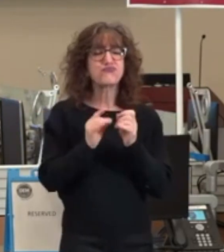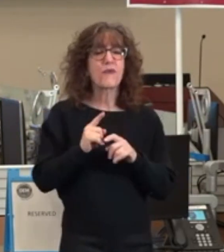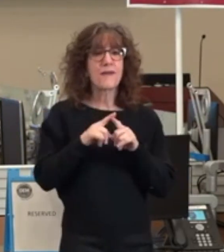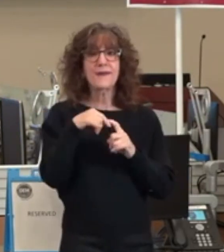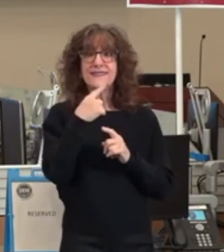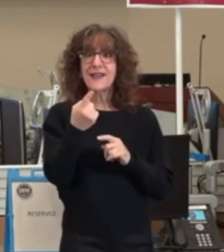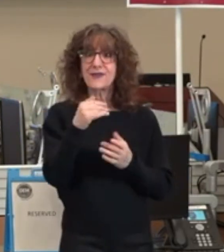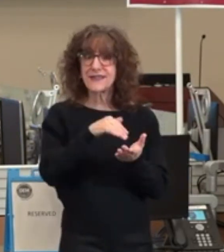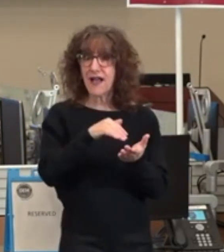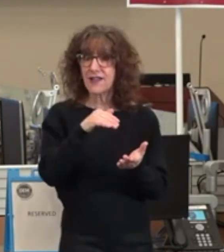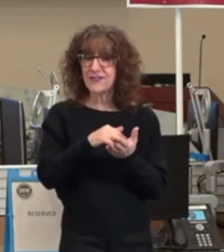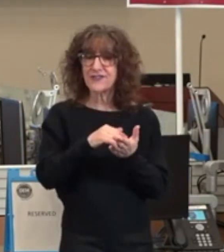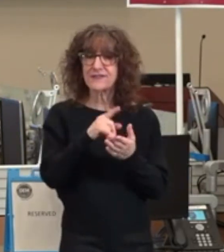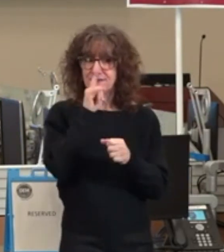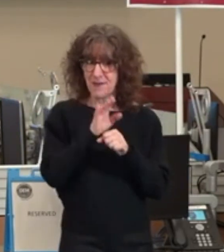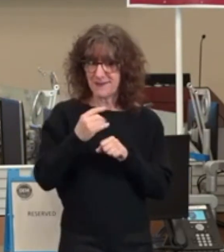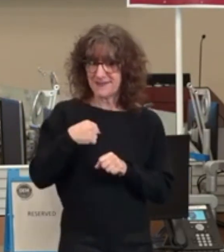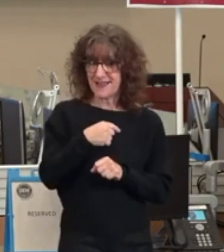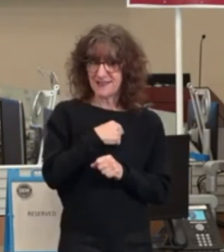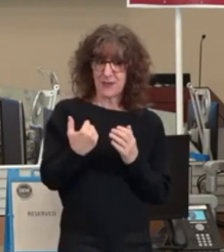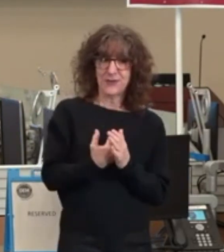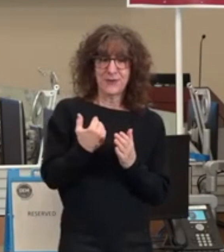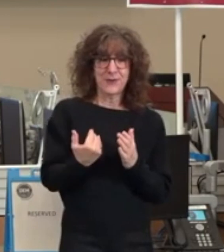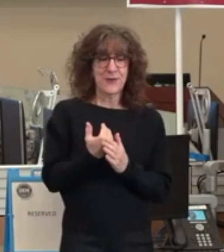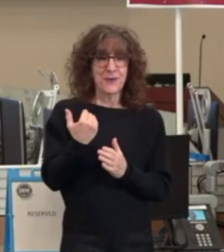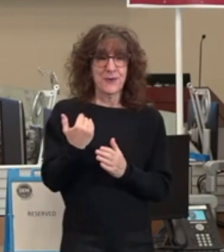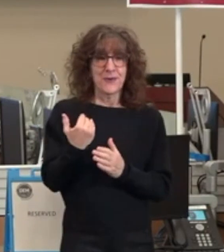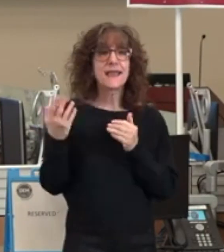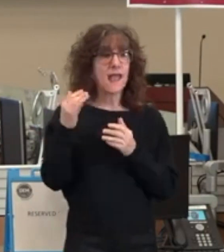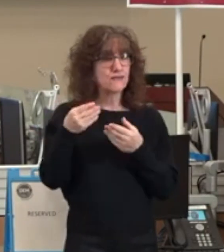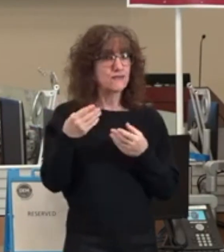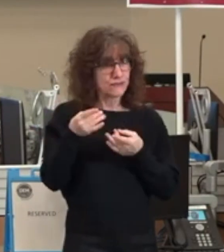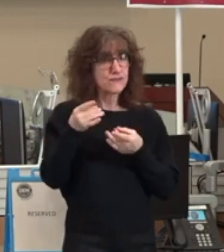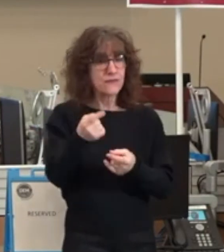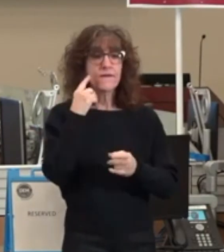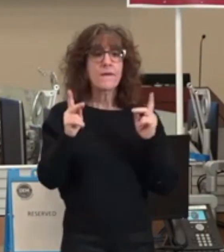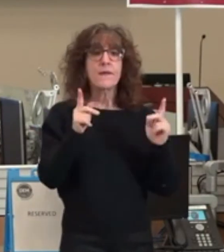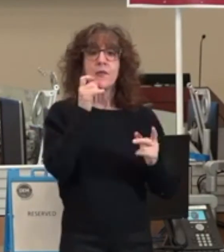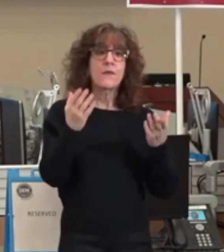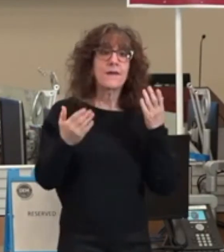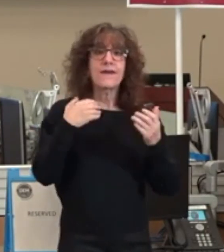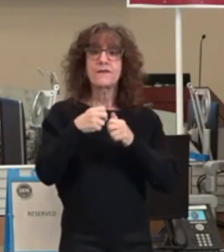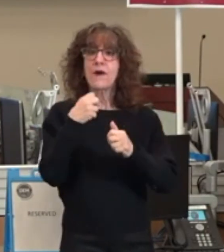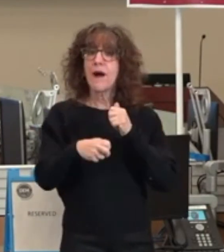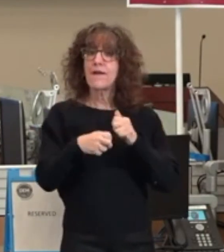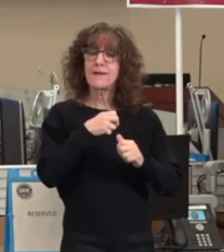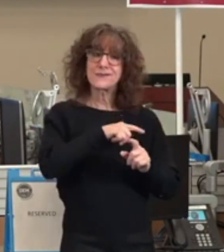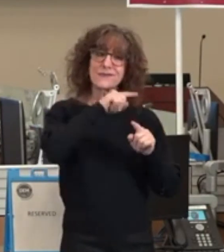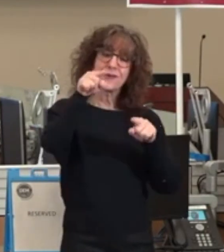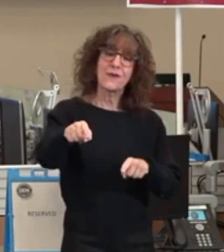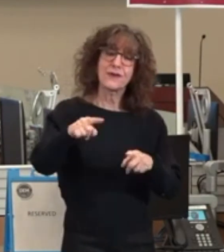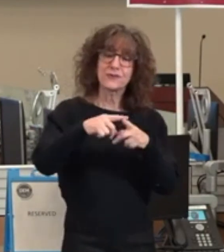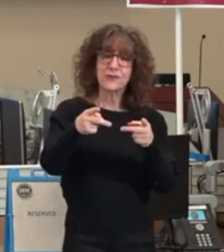you is that the doctors have assured us that this new vaccine is both safe for those who may have difficulty returning to